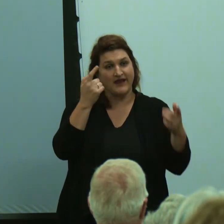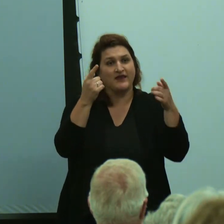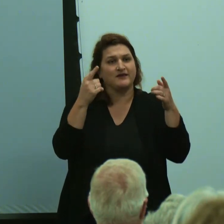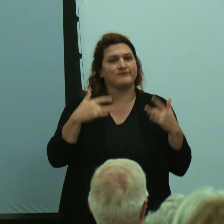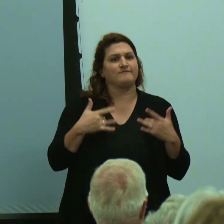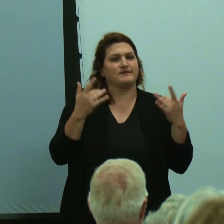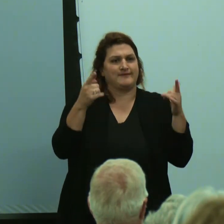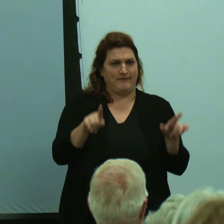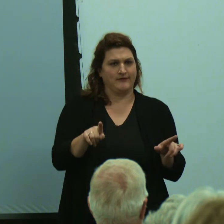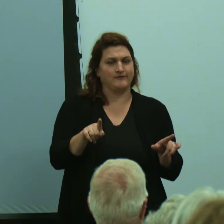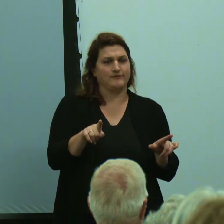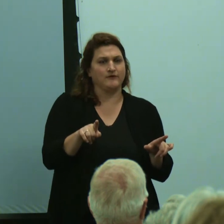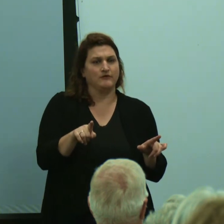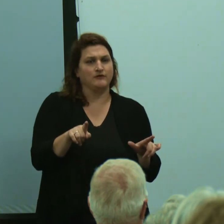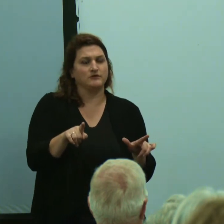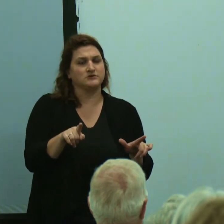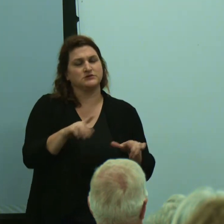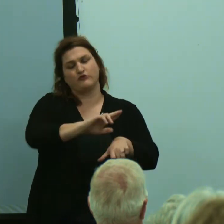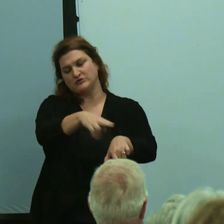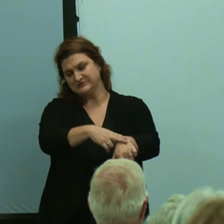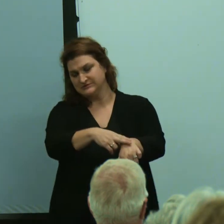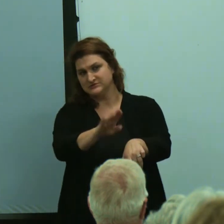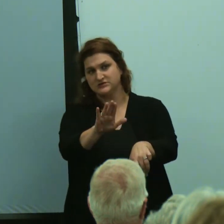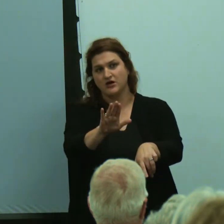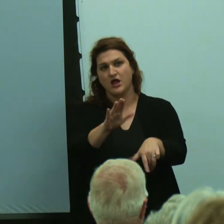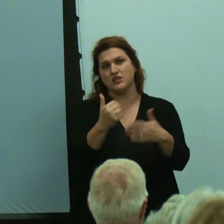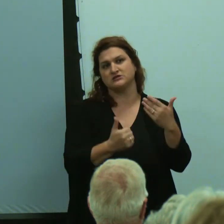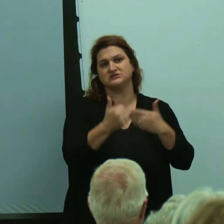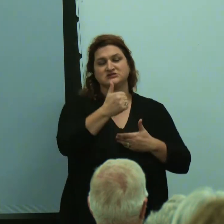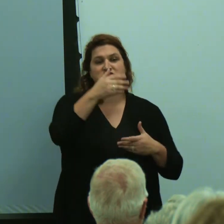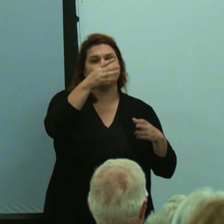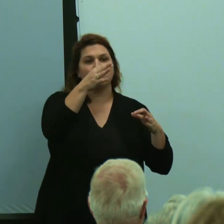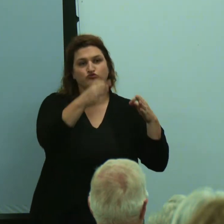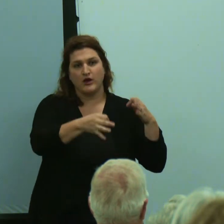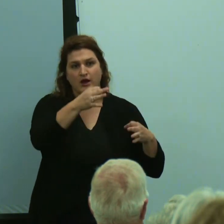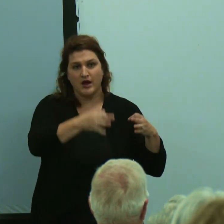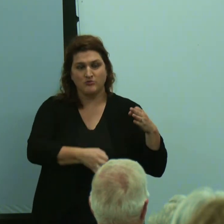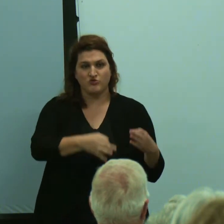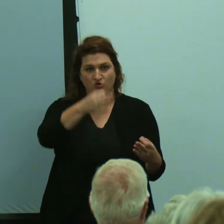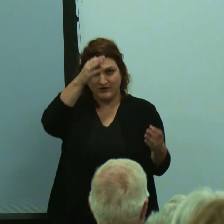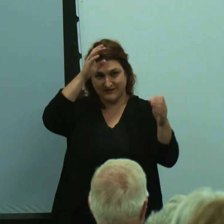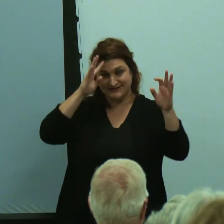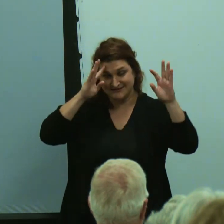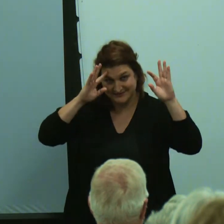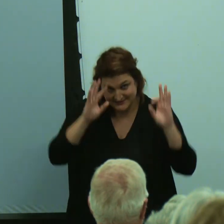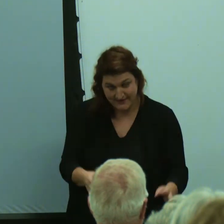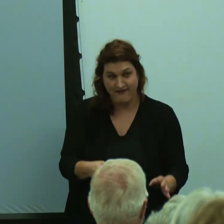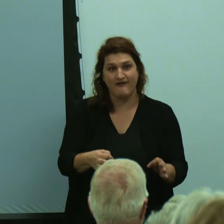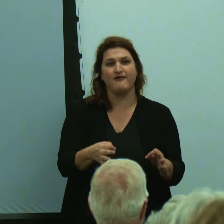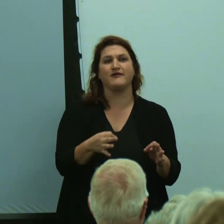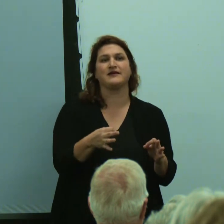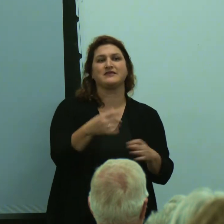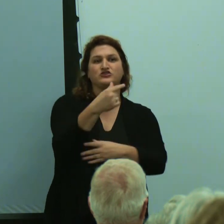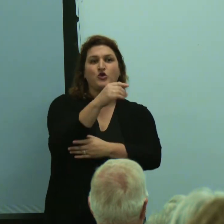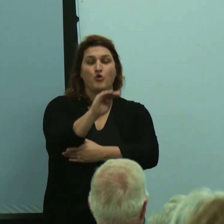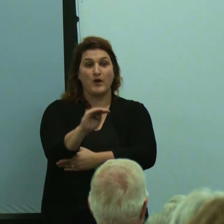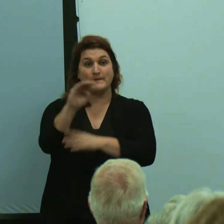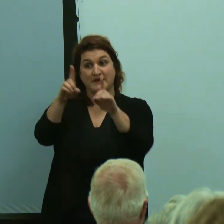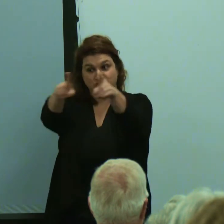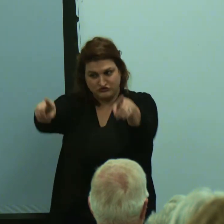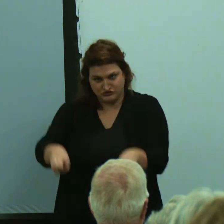of course, the Supreme Court ruled that the gerrymandered districts violated the